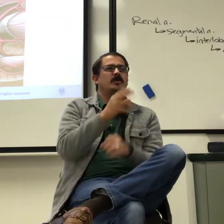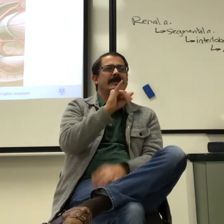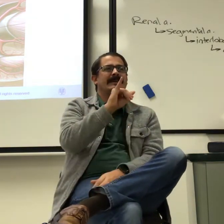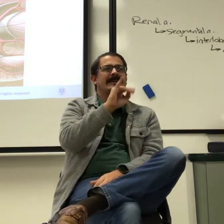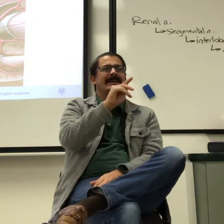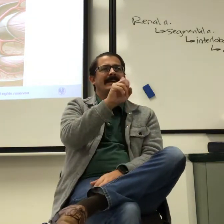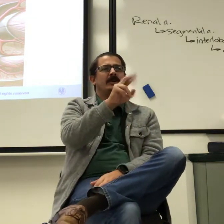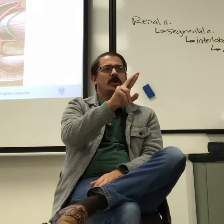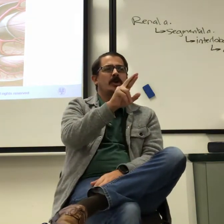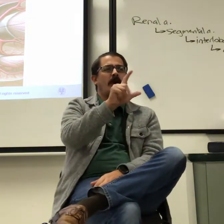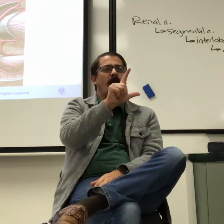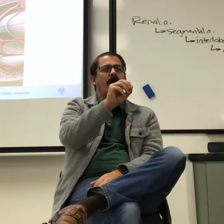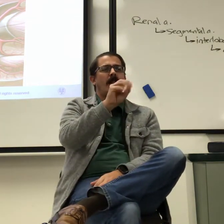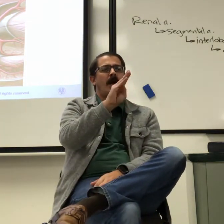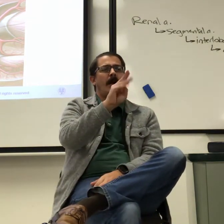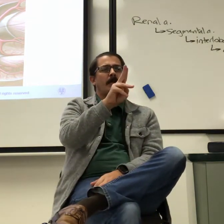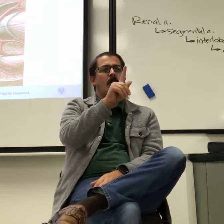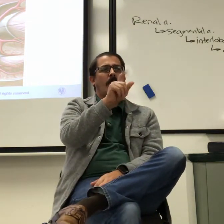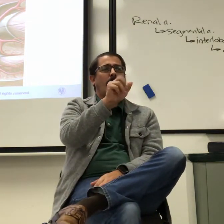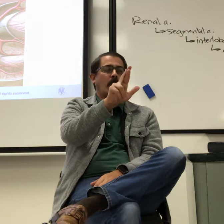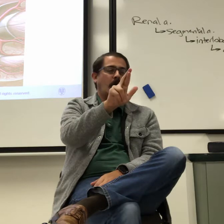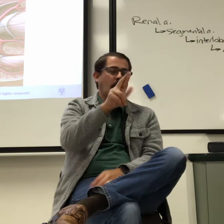interlobular